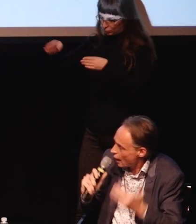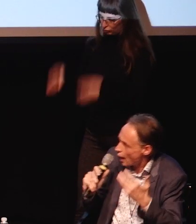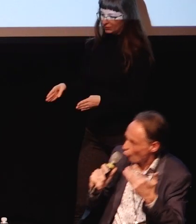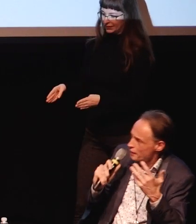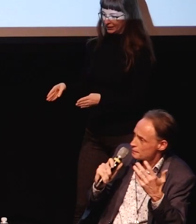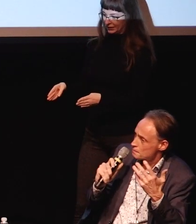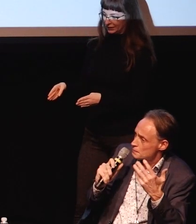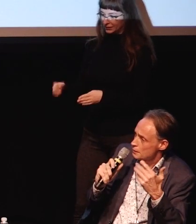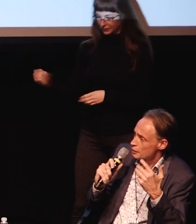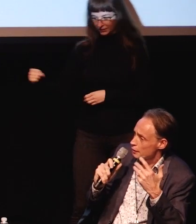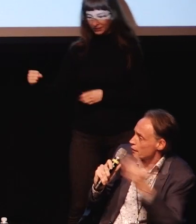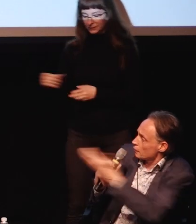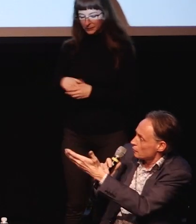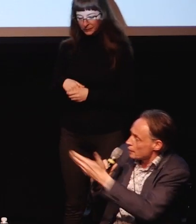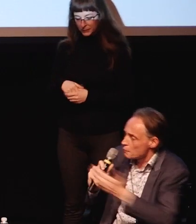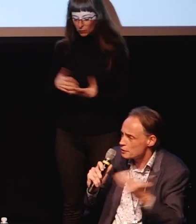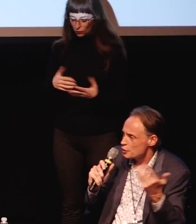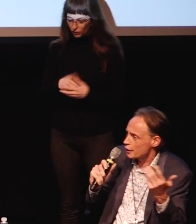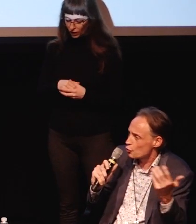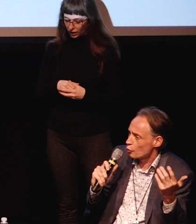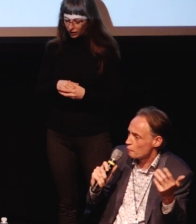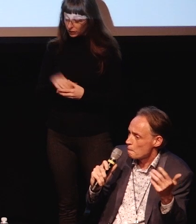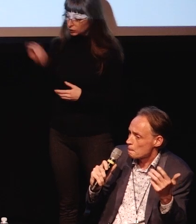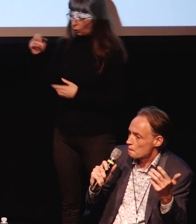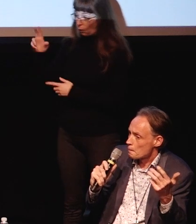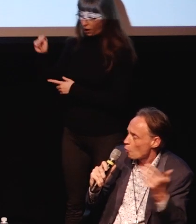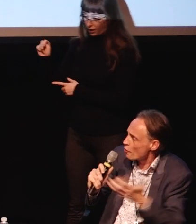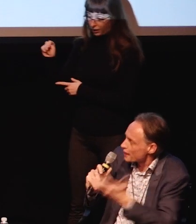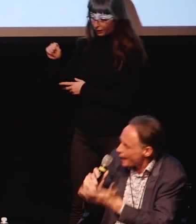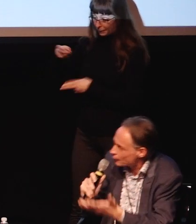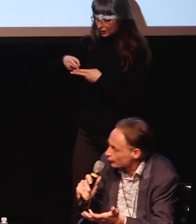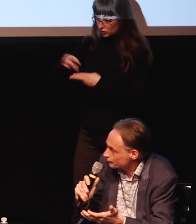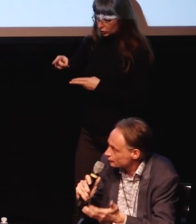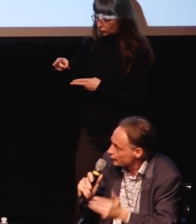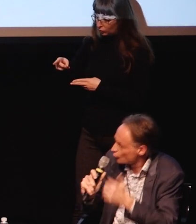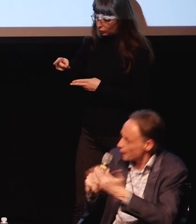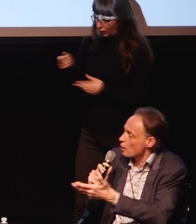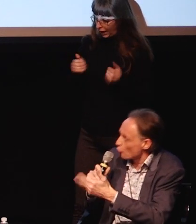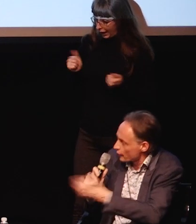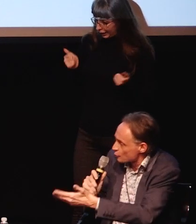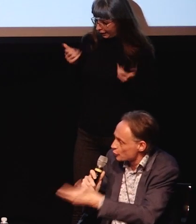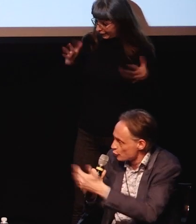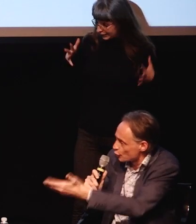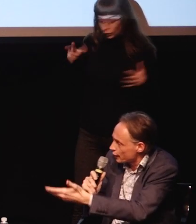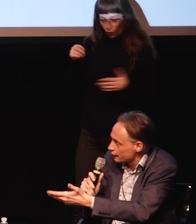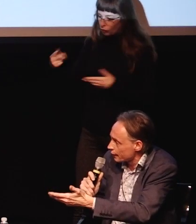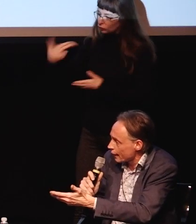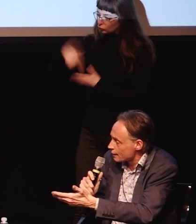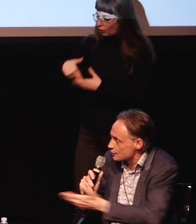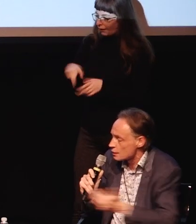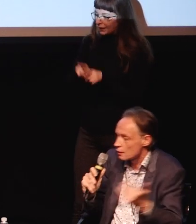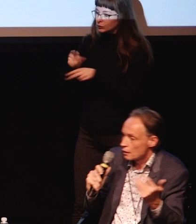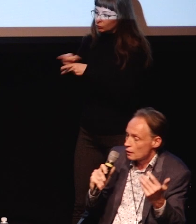And I wanted, you mentioned that you were more than an actor, that you came on board as a producer